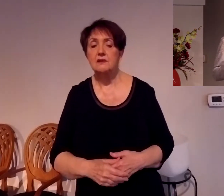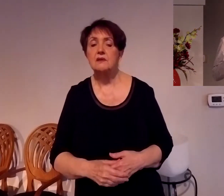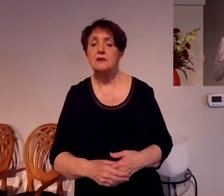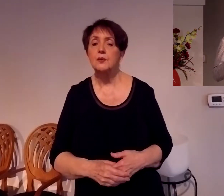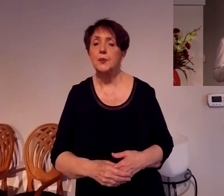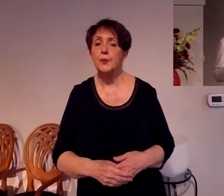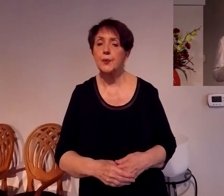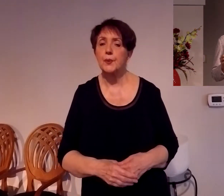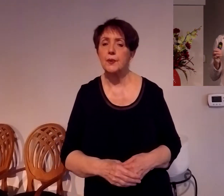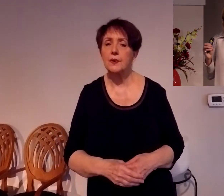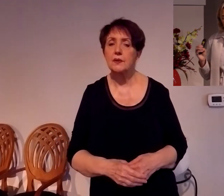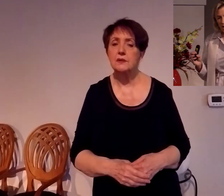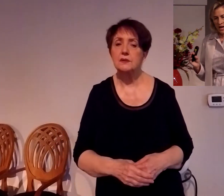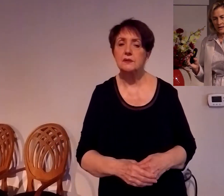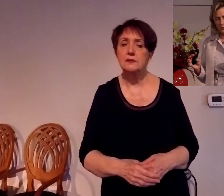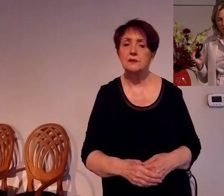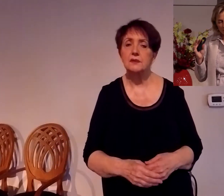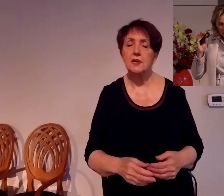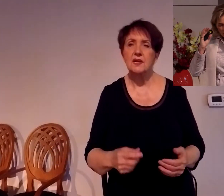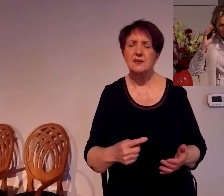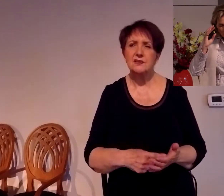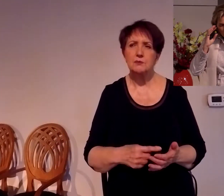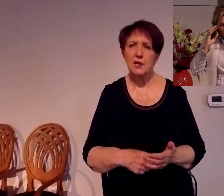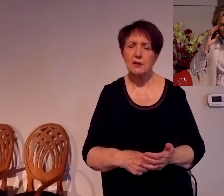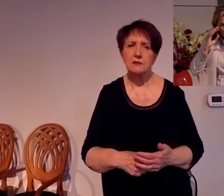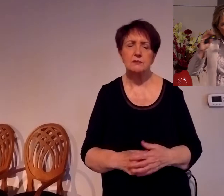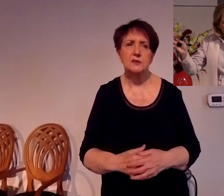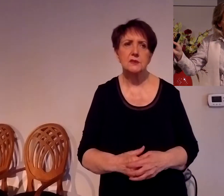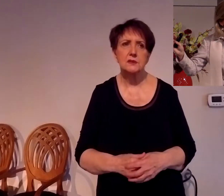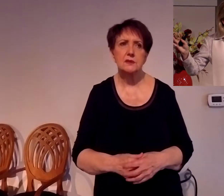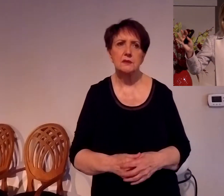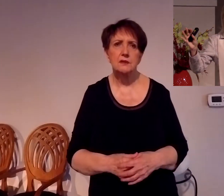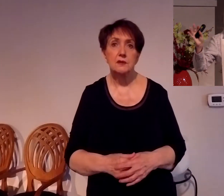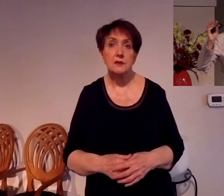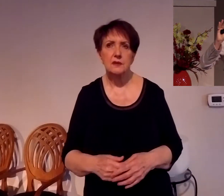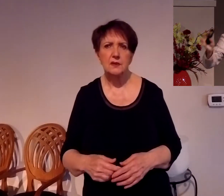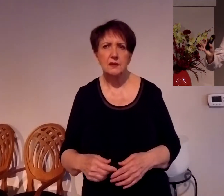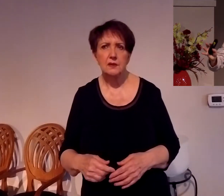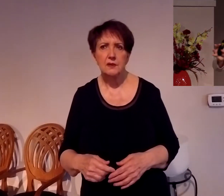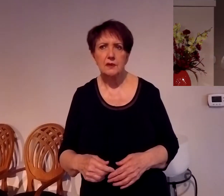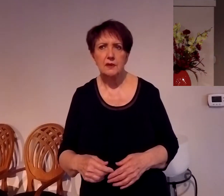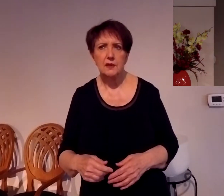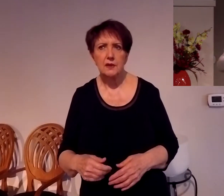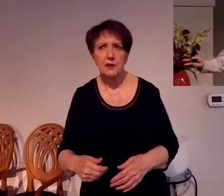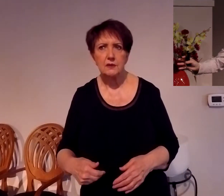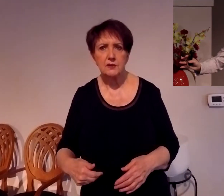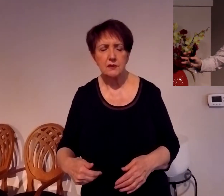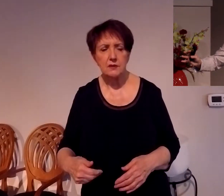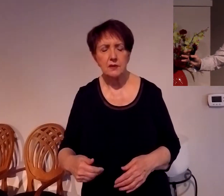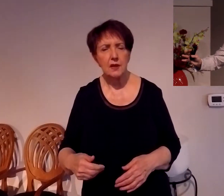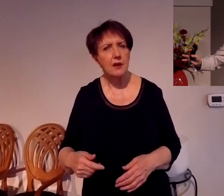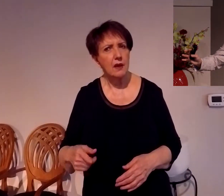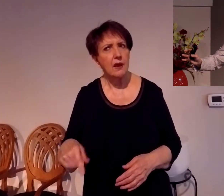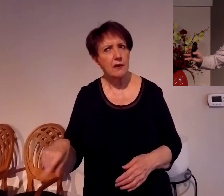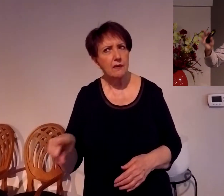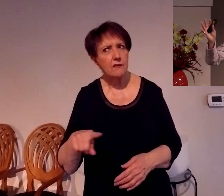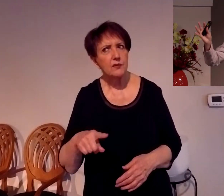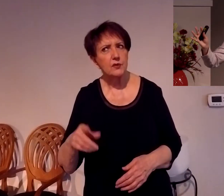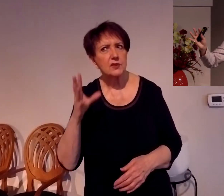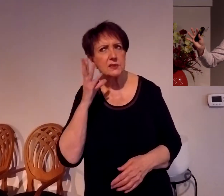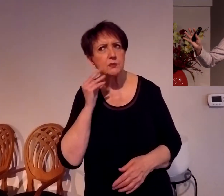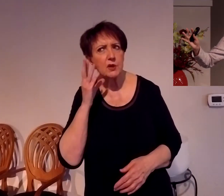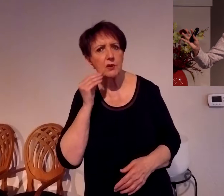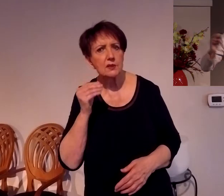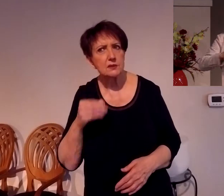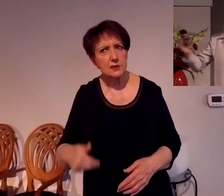point sometimes where, have you ever had it with no process of reasoning whatsoever? You